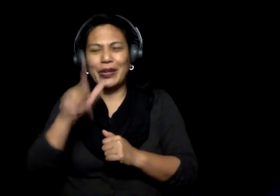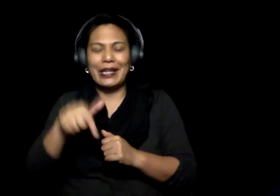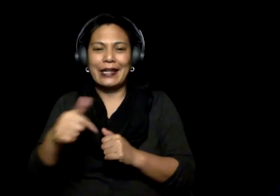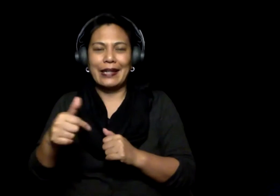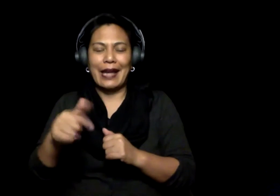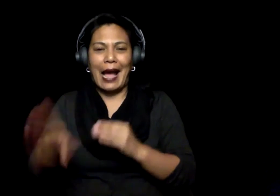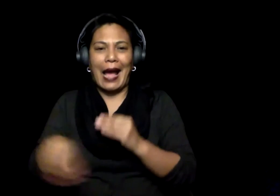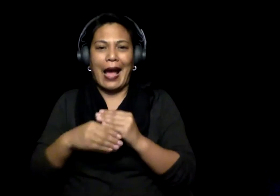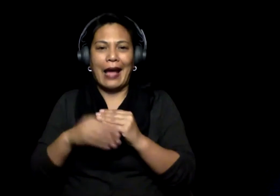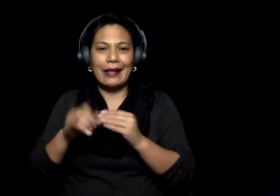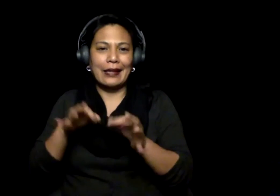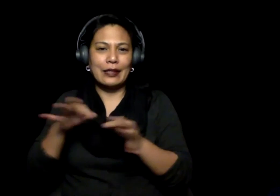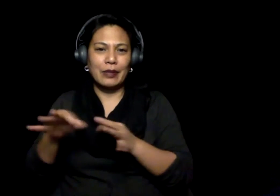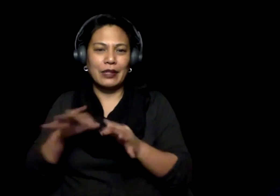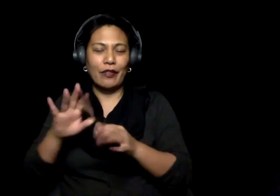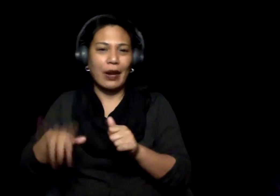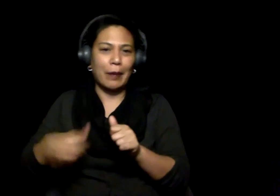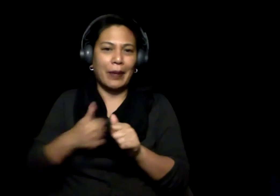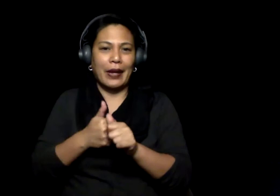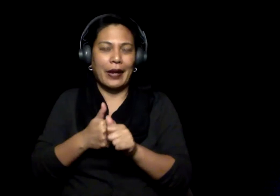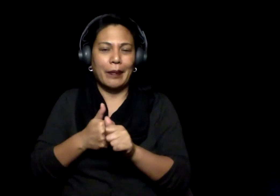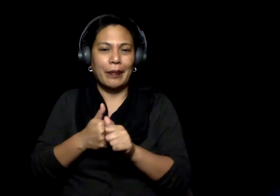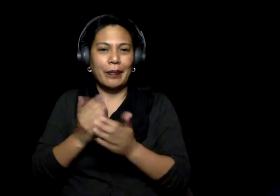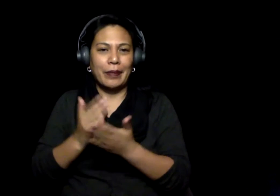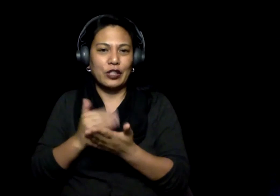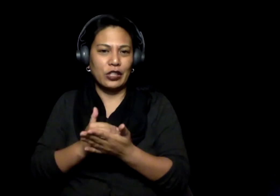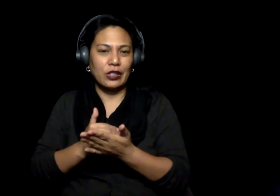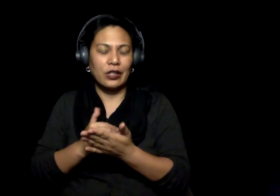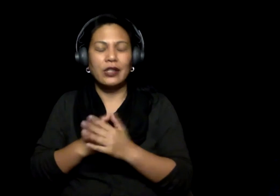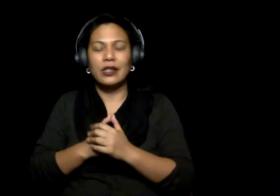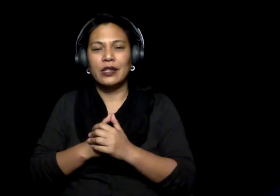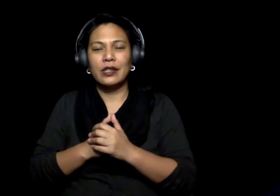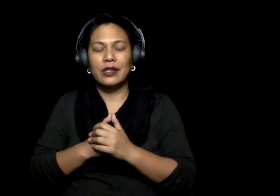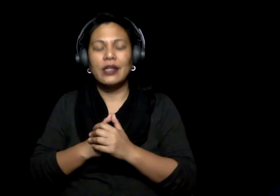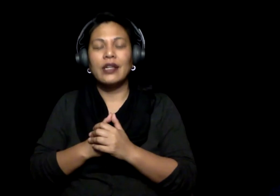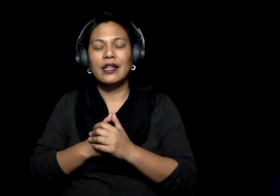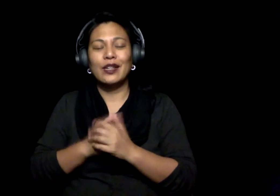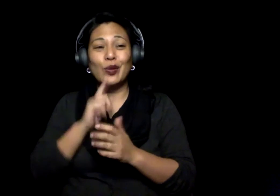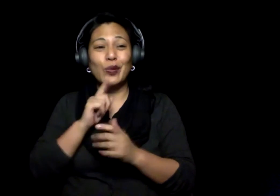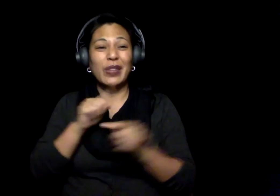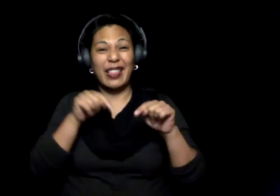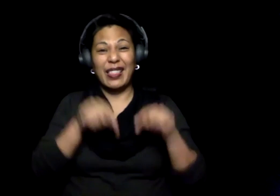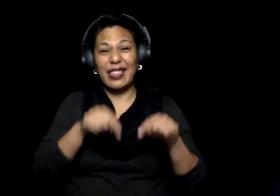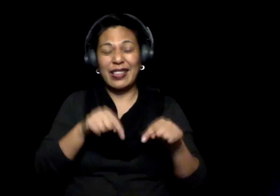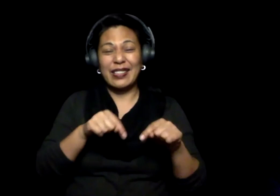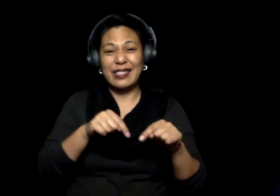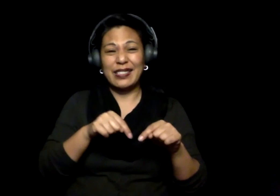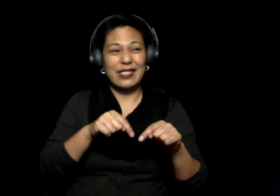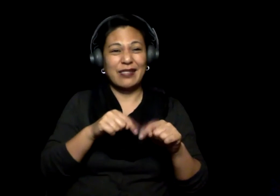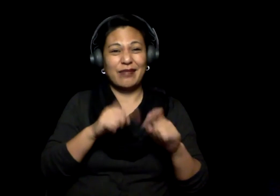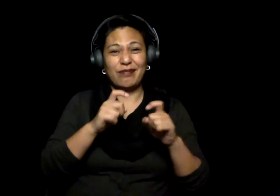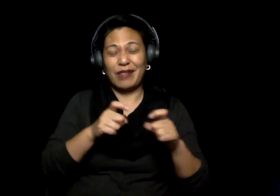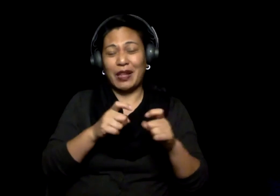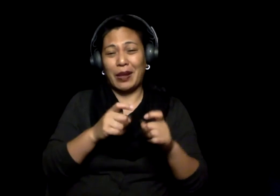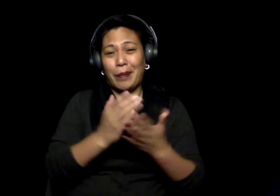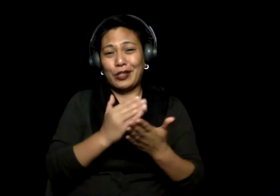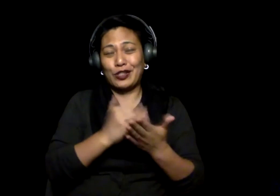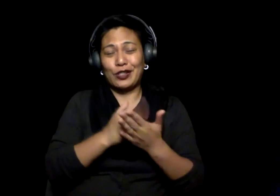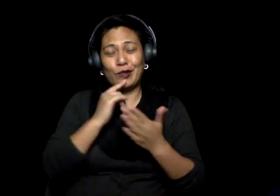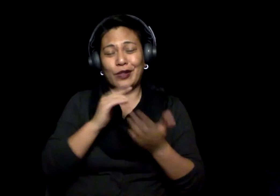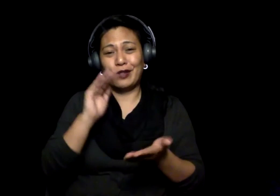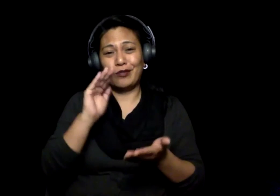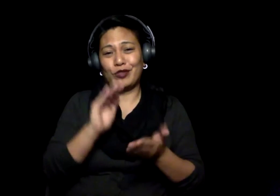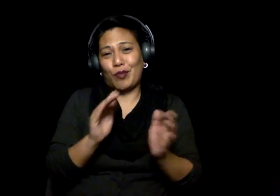contingency budget, sorry, because this is a pretty small budget in the first place. It's, a $10,000 project budget.